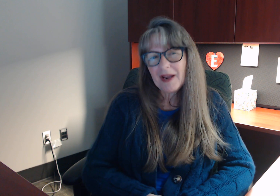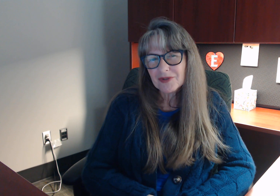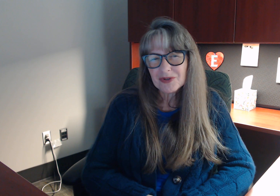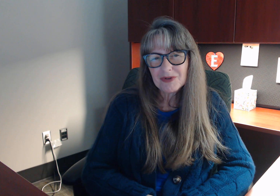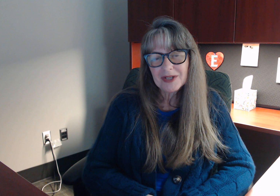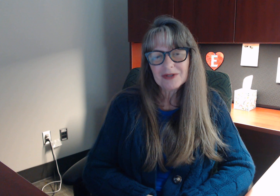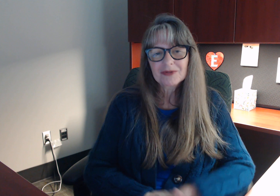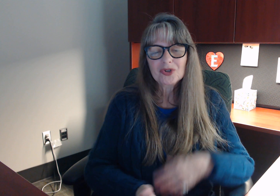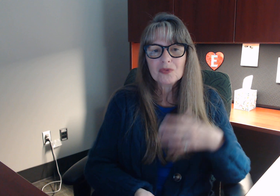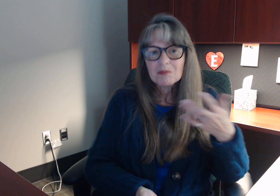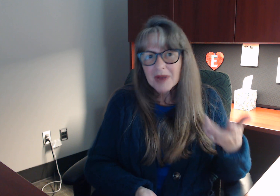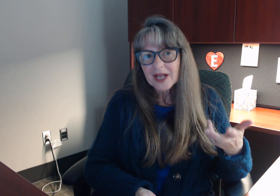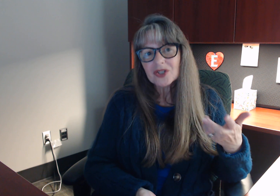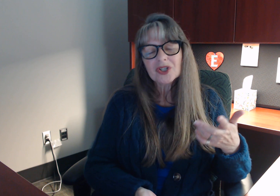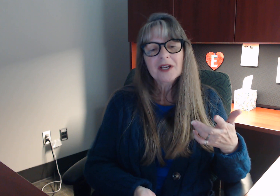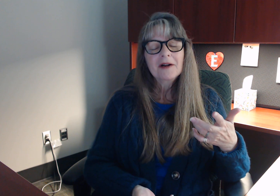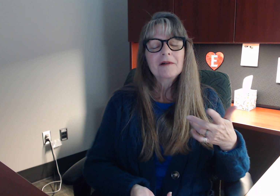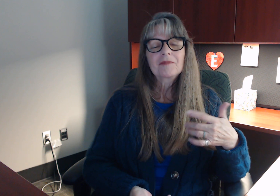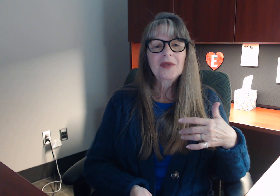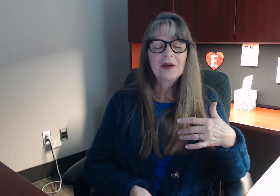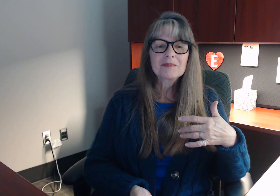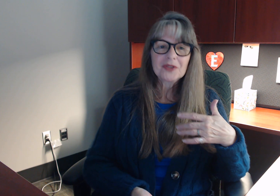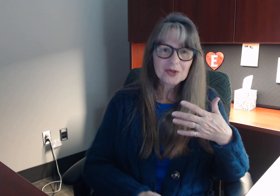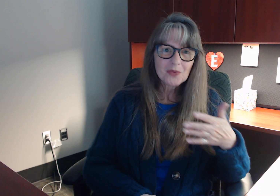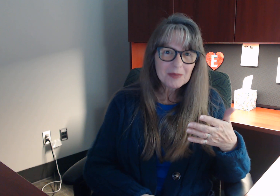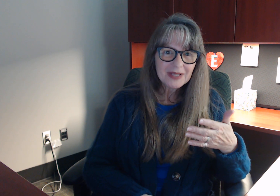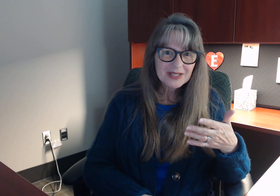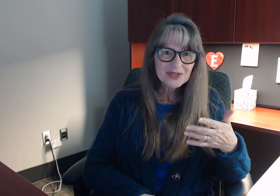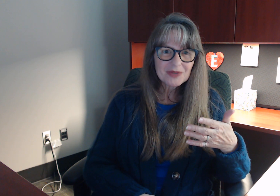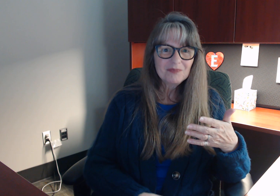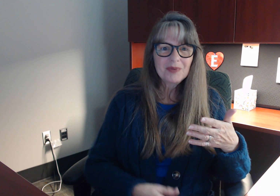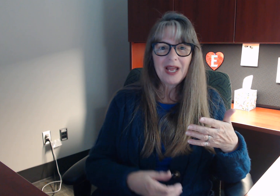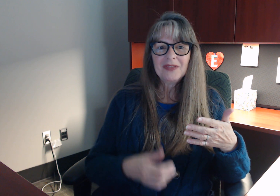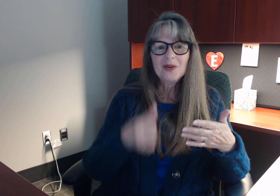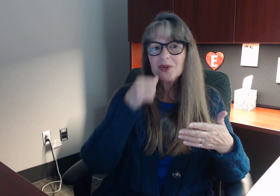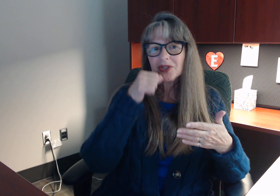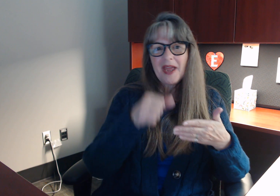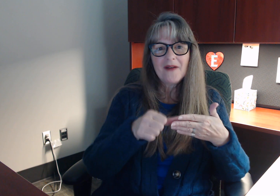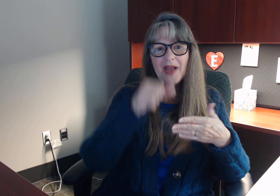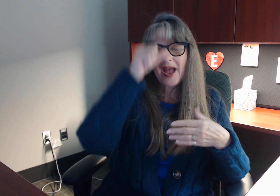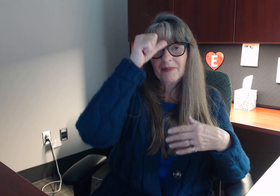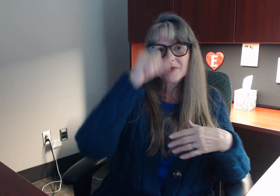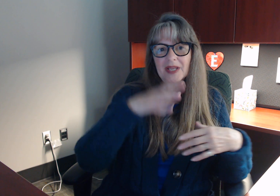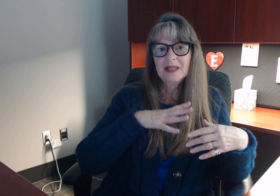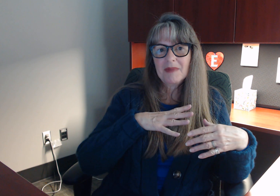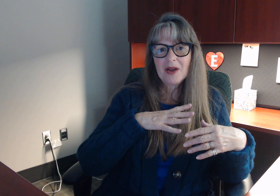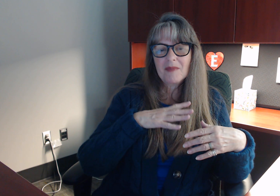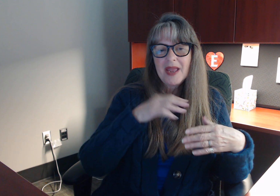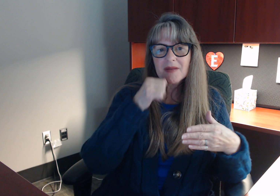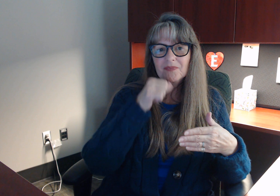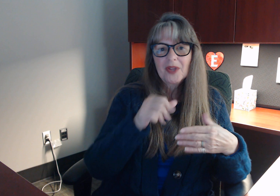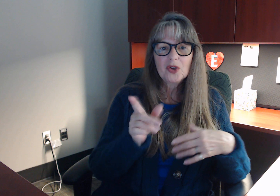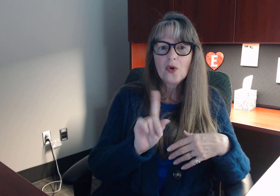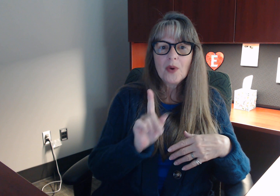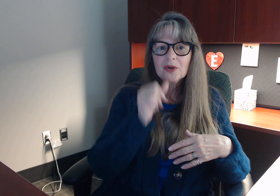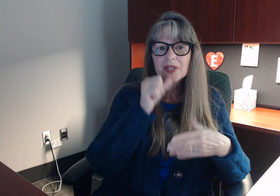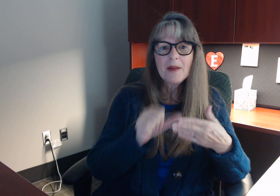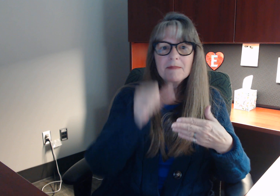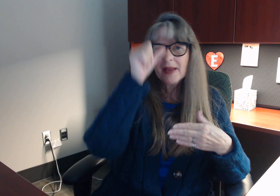do that too much. But there's women in these, but I think we just have a habit of saying the mailman. You know, where's that